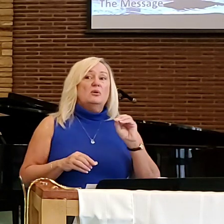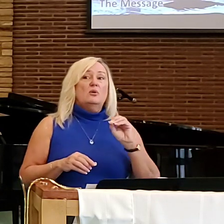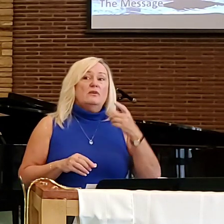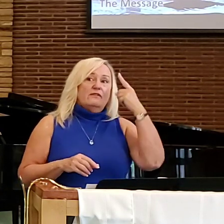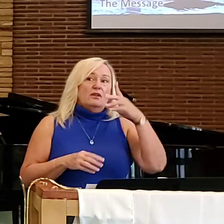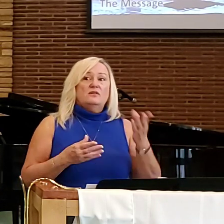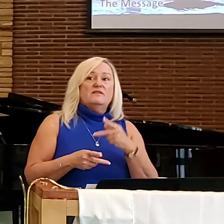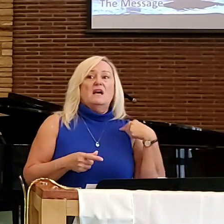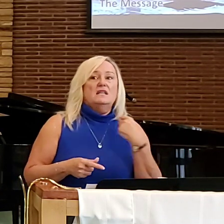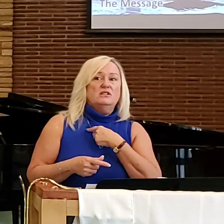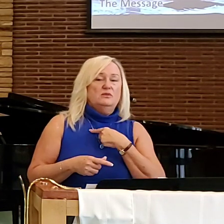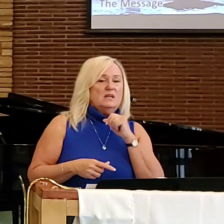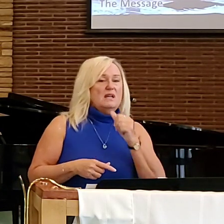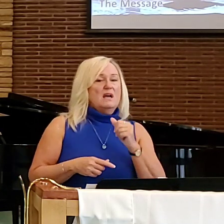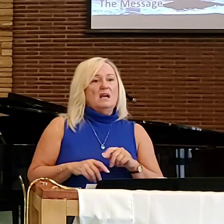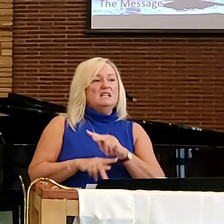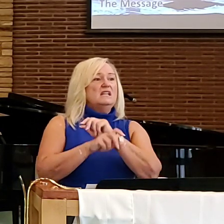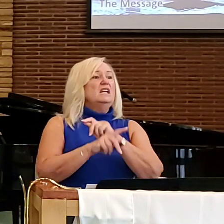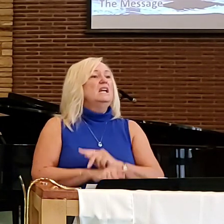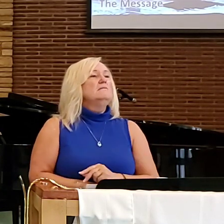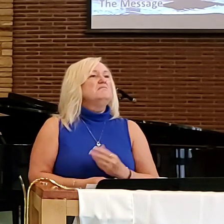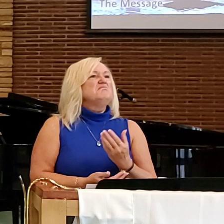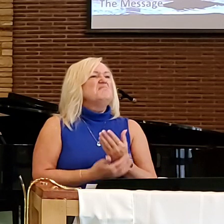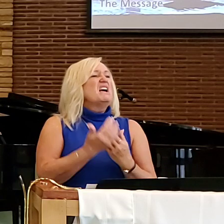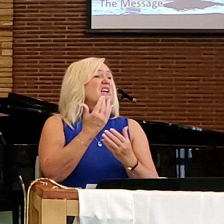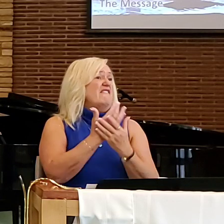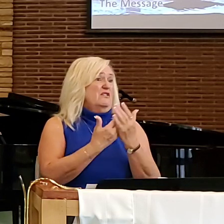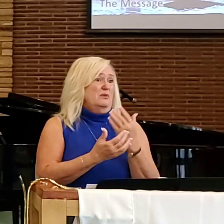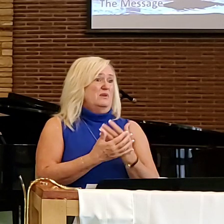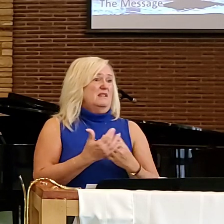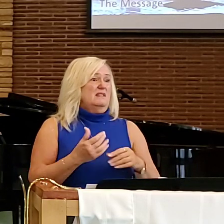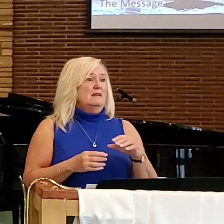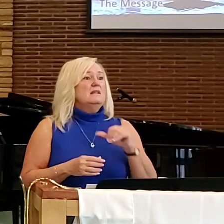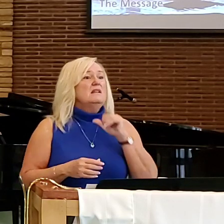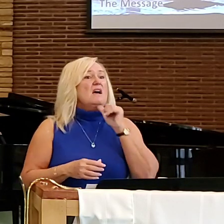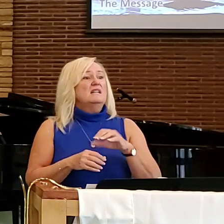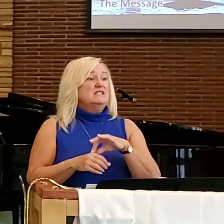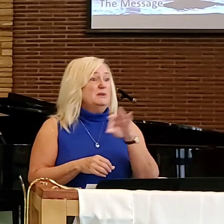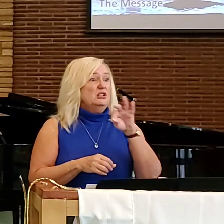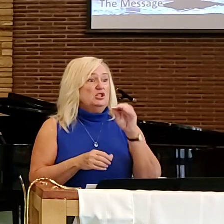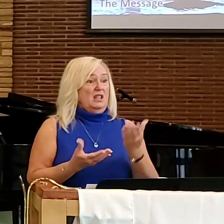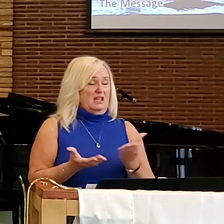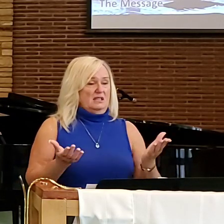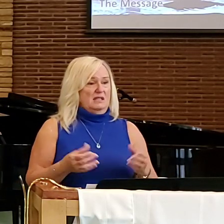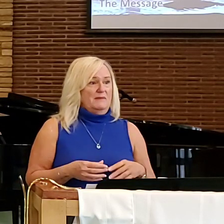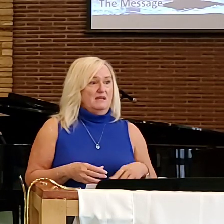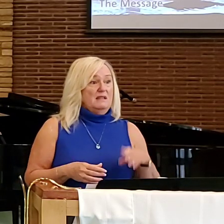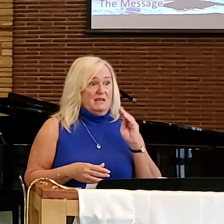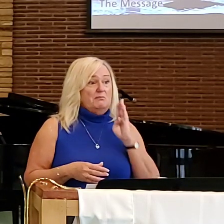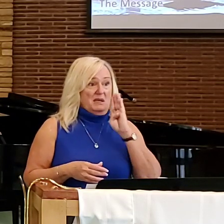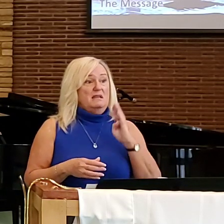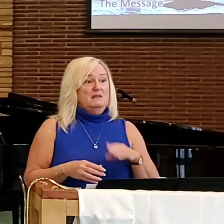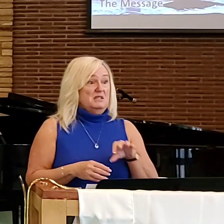for those of us who are uncomfortable with non-spiritual things, let me get spiritual.